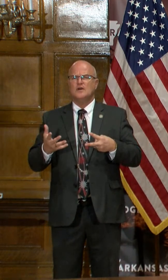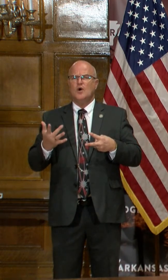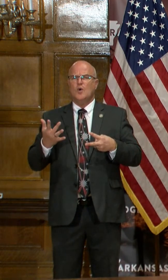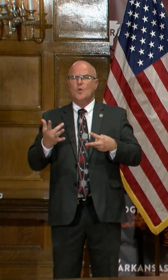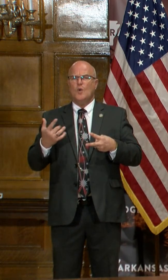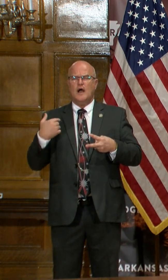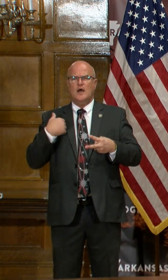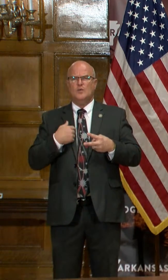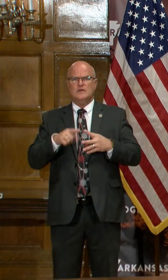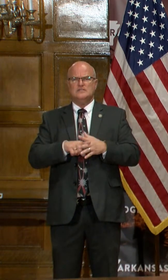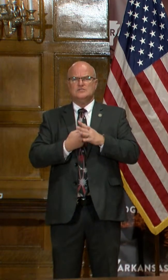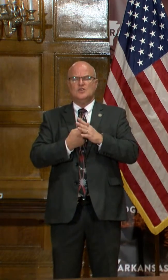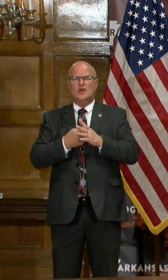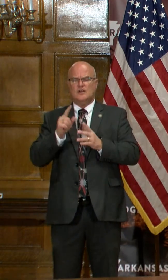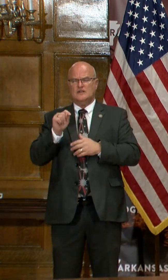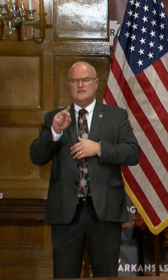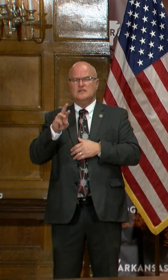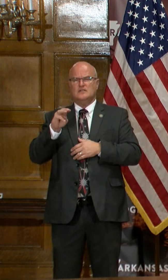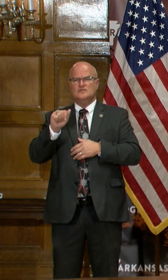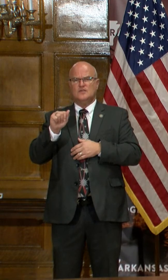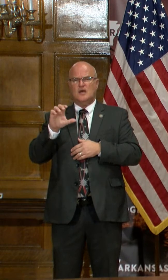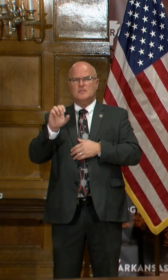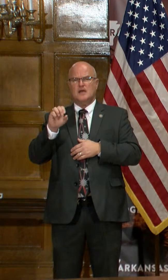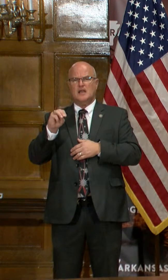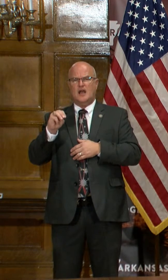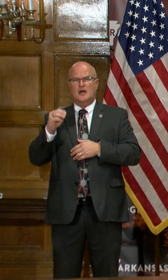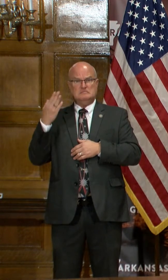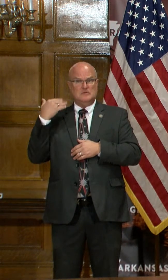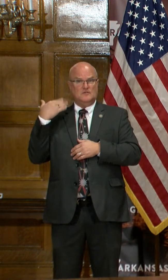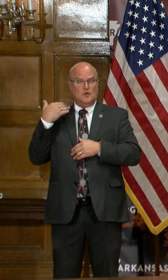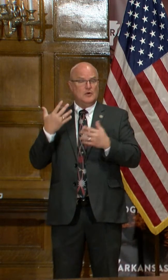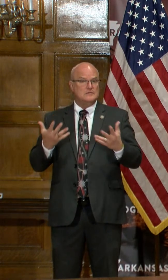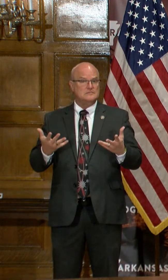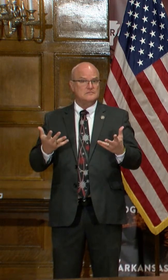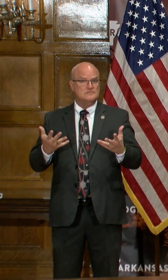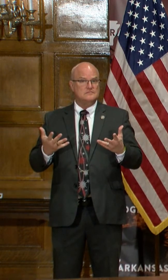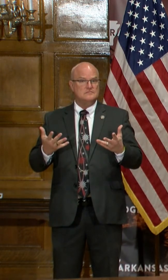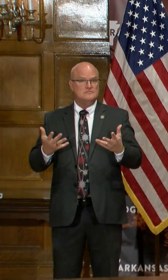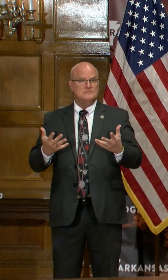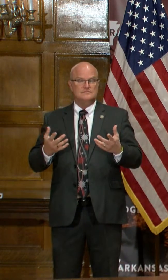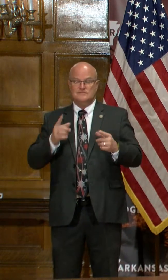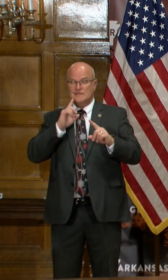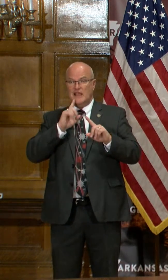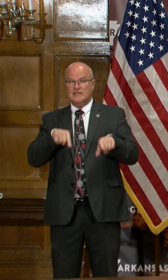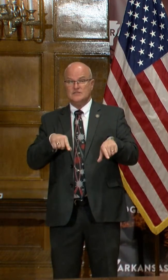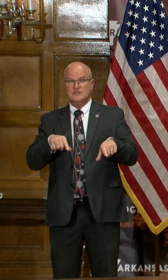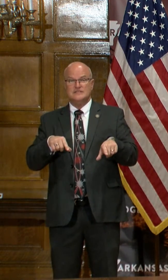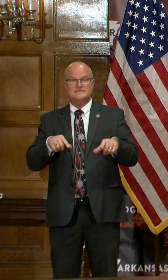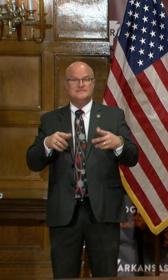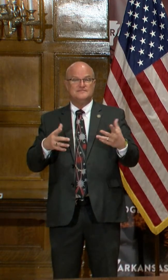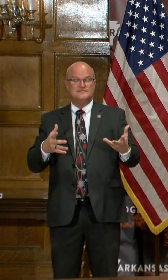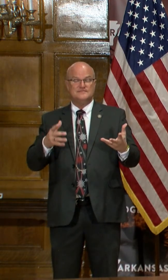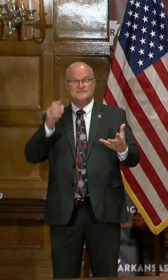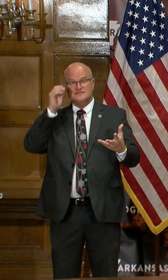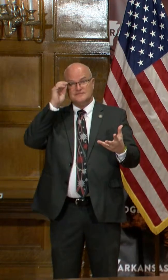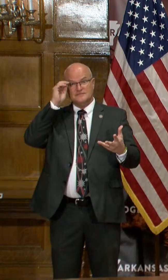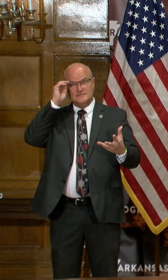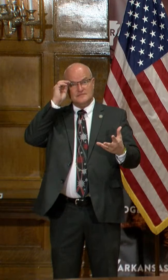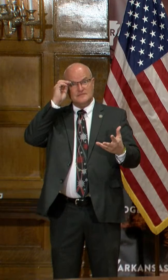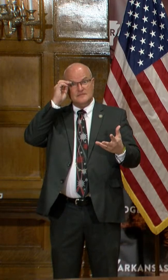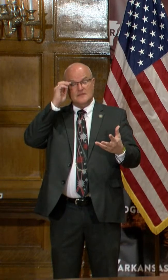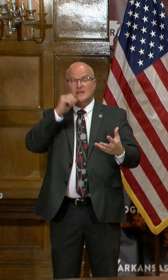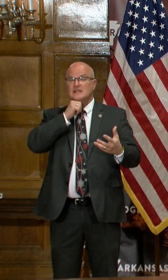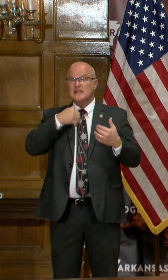why didn't we start the TraumaCon issue sooner? The answer is, I didn't